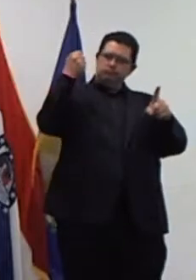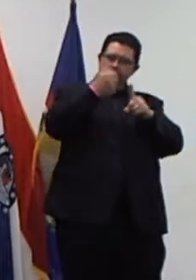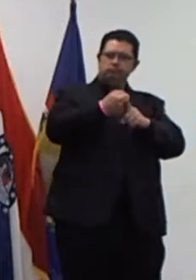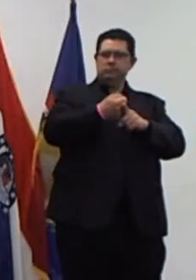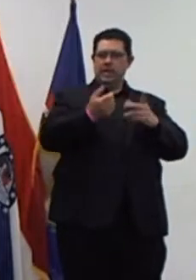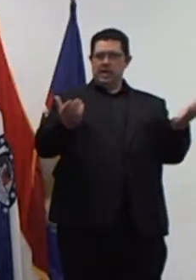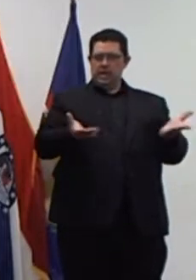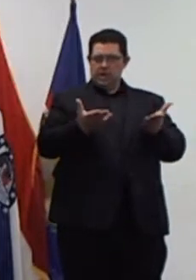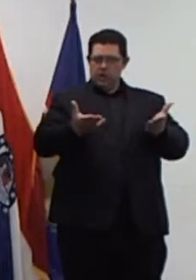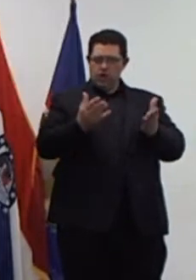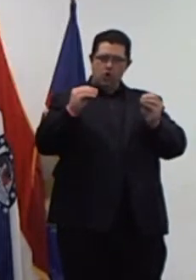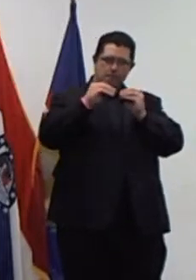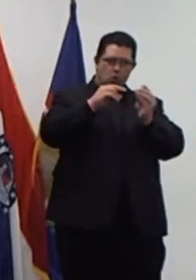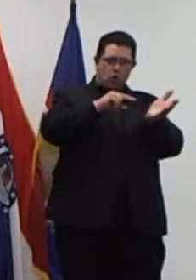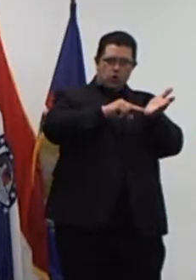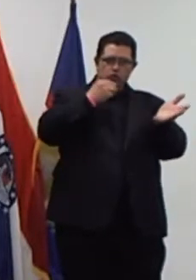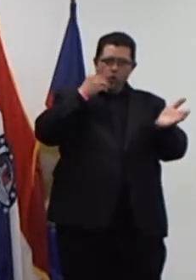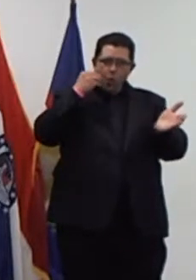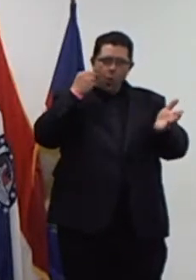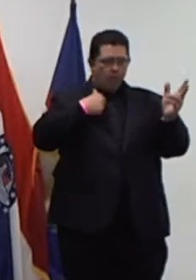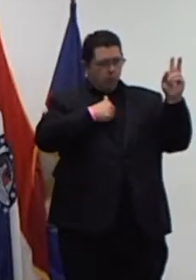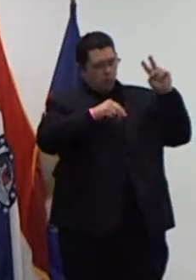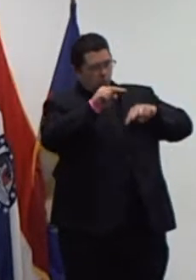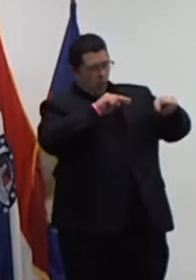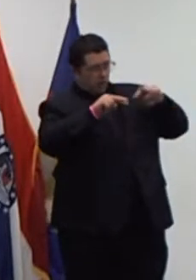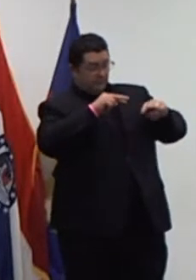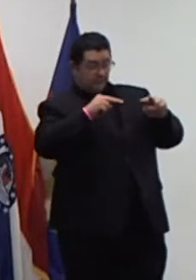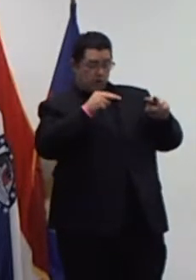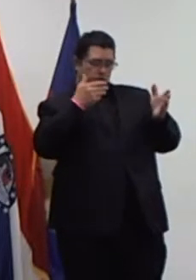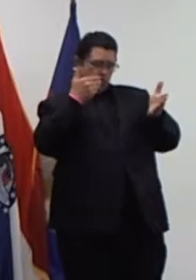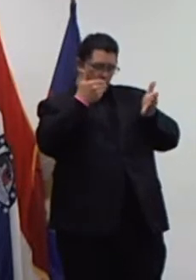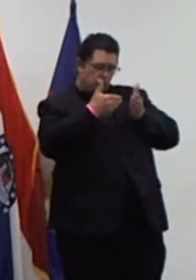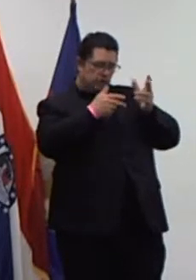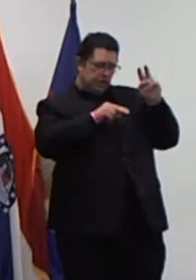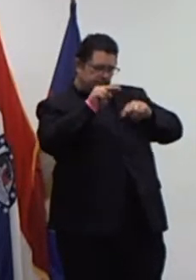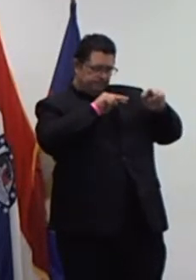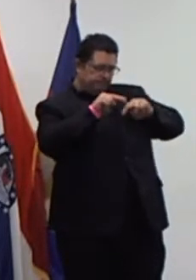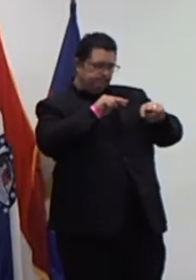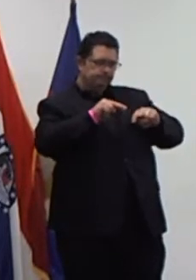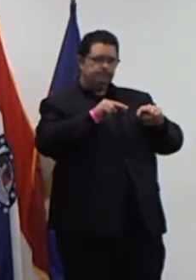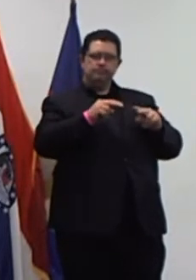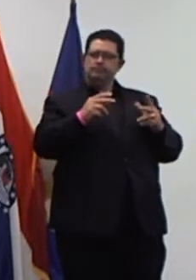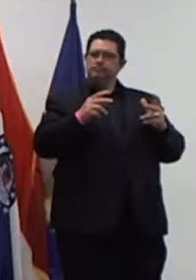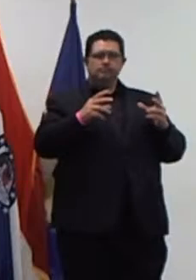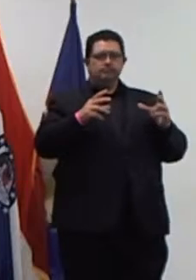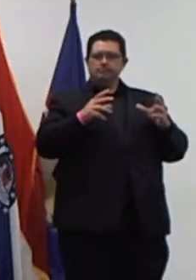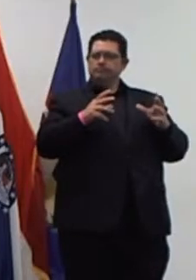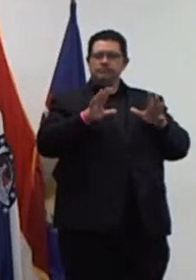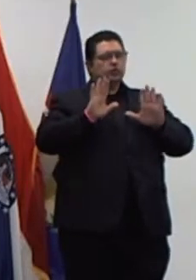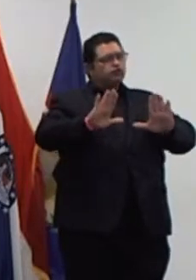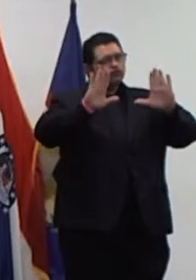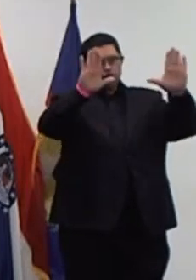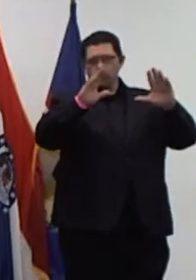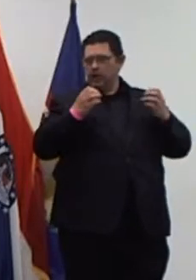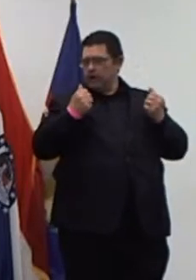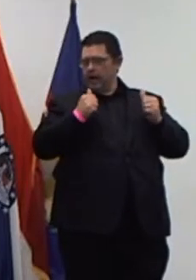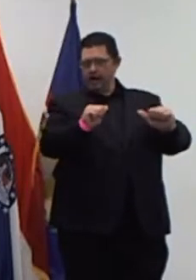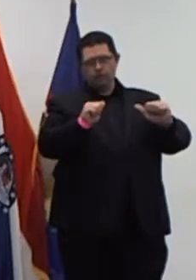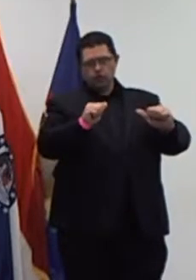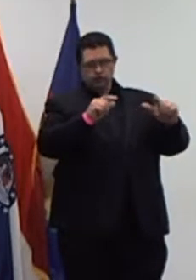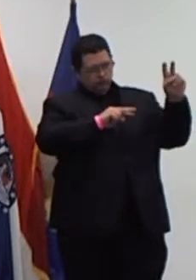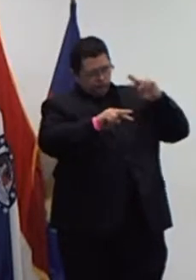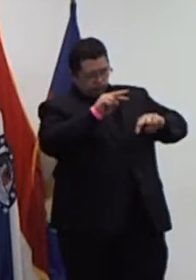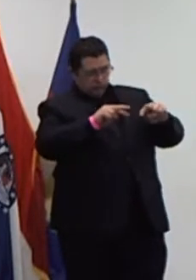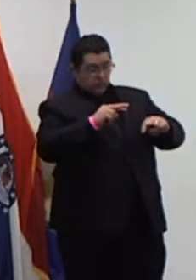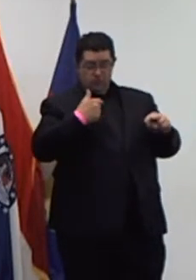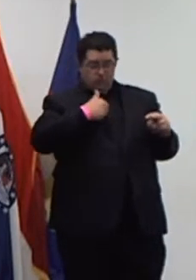more nursing homes, so we're watching our nursing homes very closely with an extraordinary effort by our Department of Public Health. We just have a completely different situation